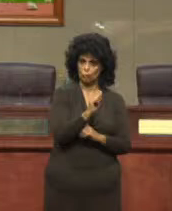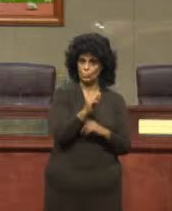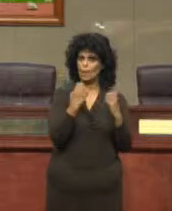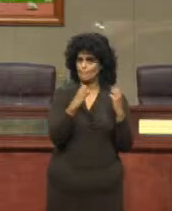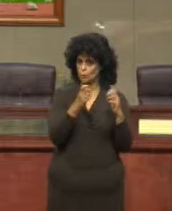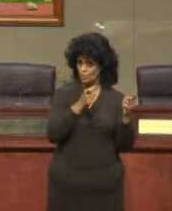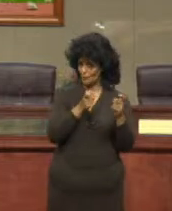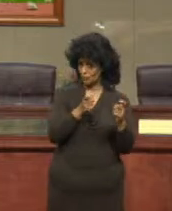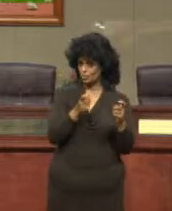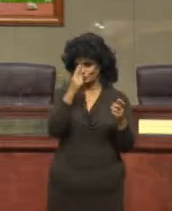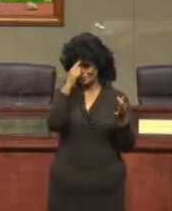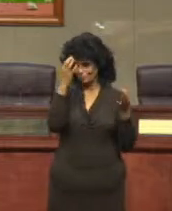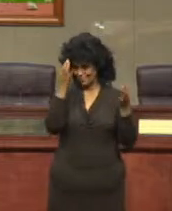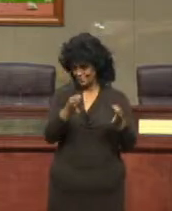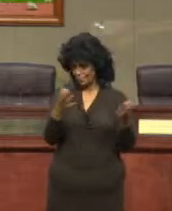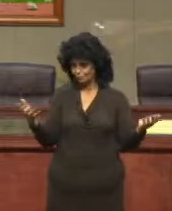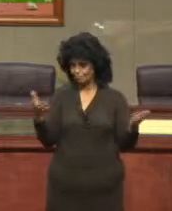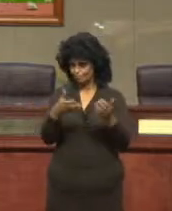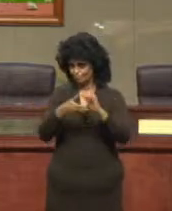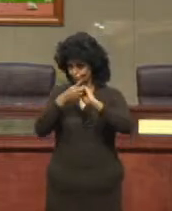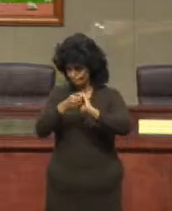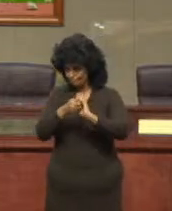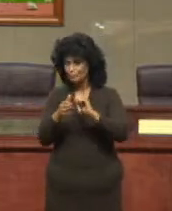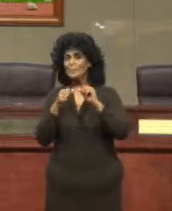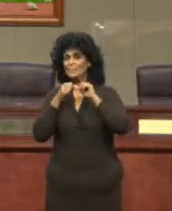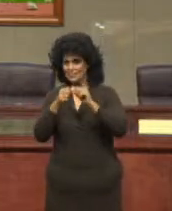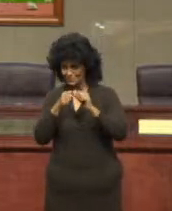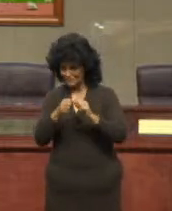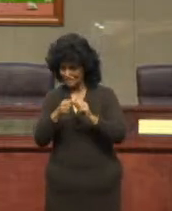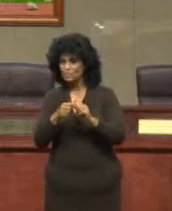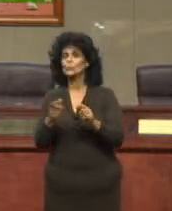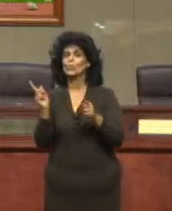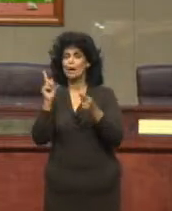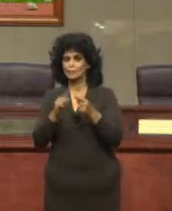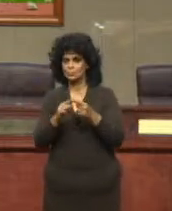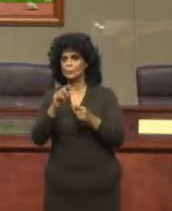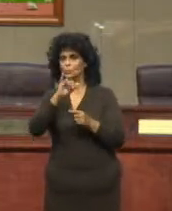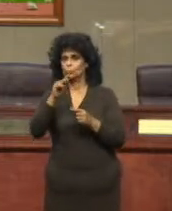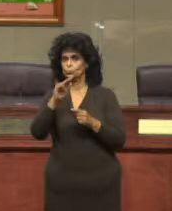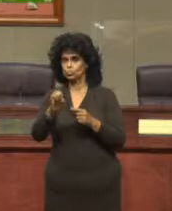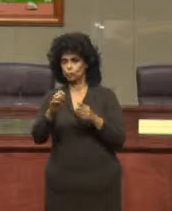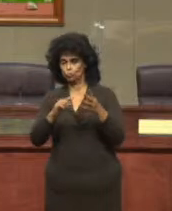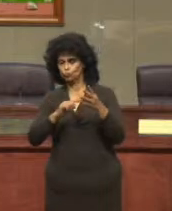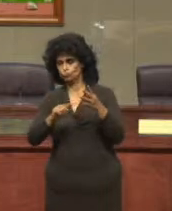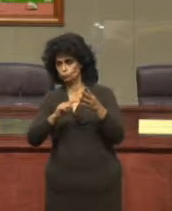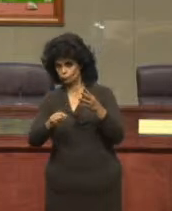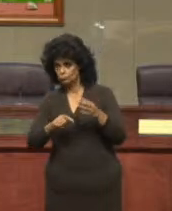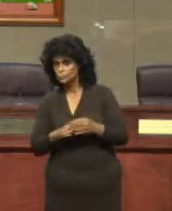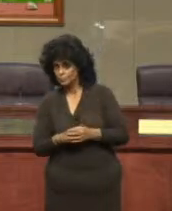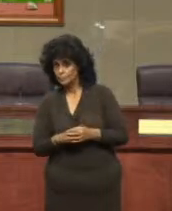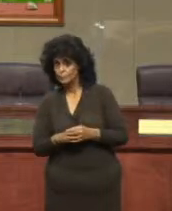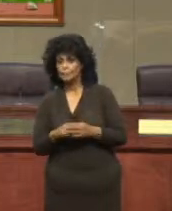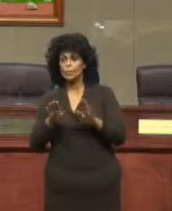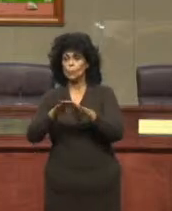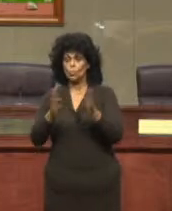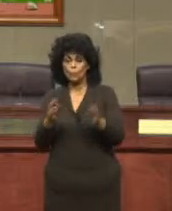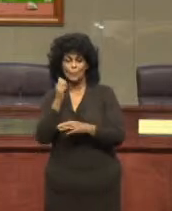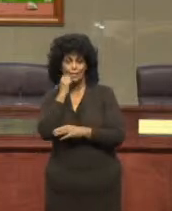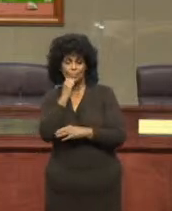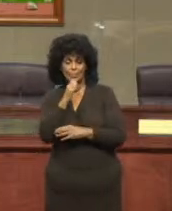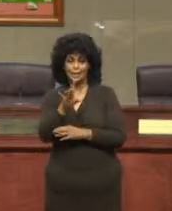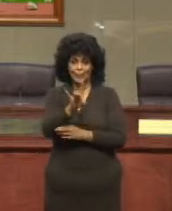extend this opportunity through the end of June. The site will be open every day from 8 a.m. to 6 p.m.